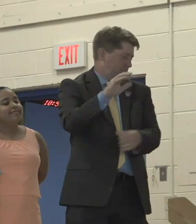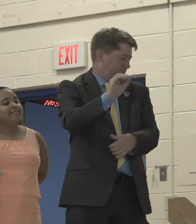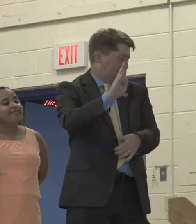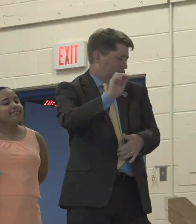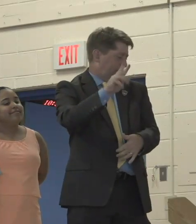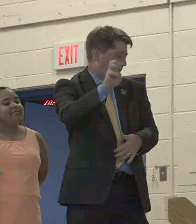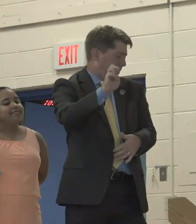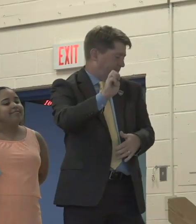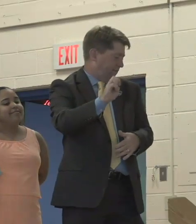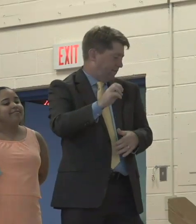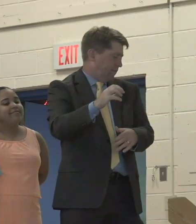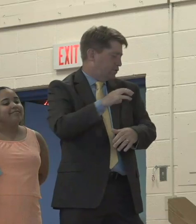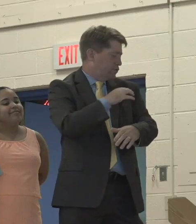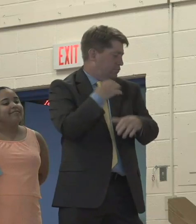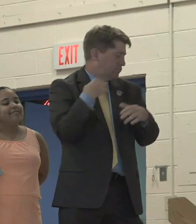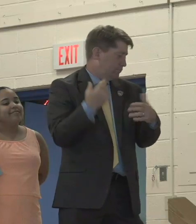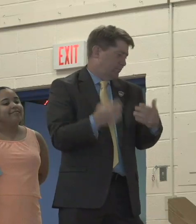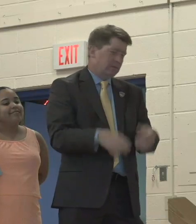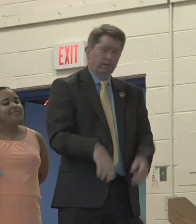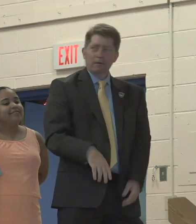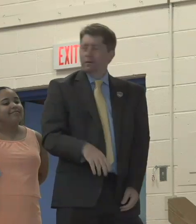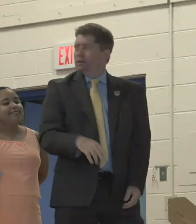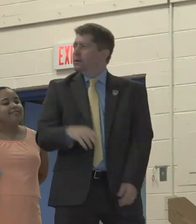She's bold. She's brave.